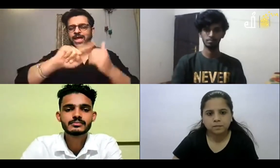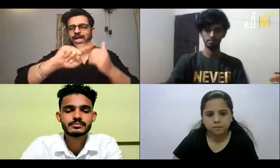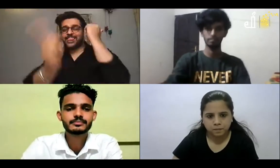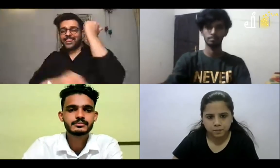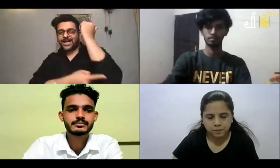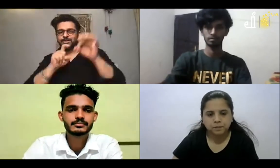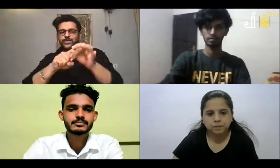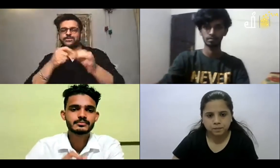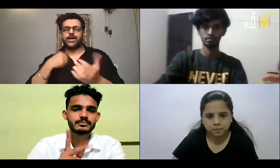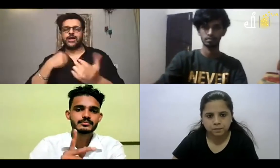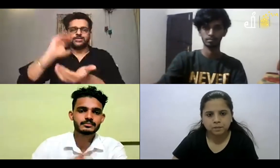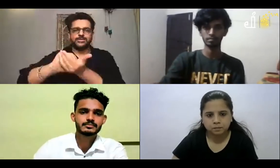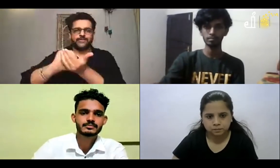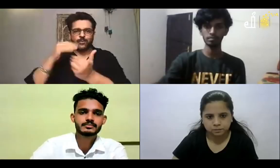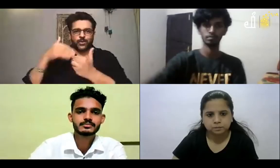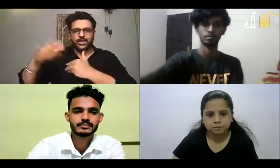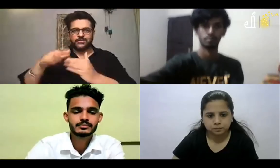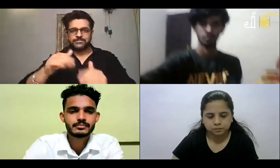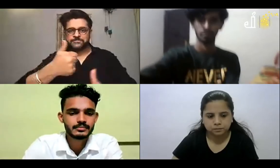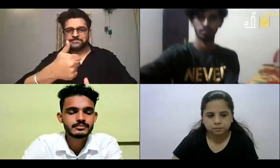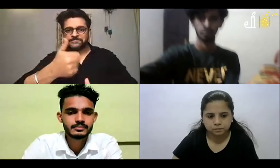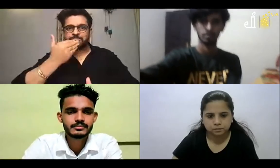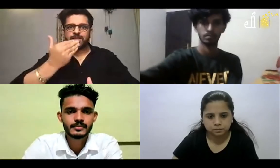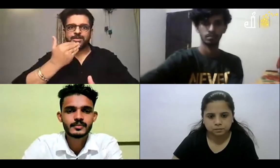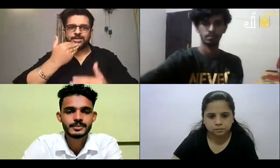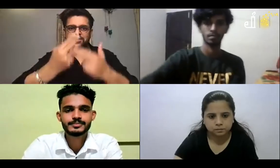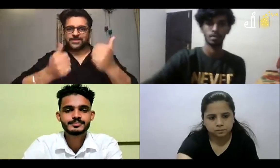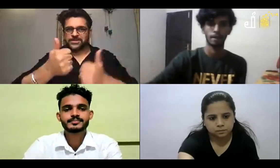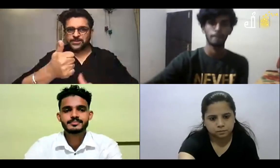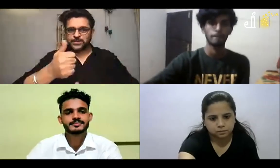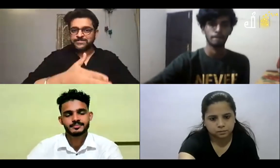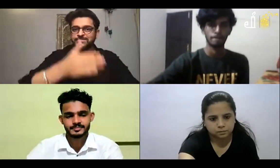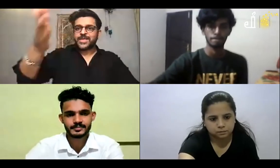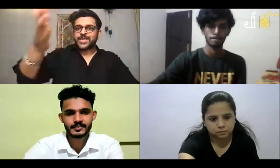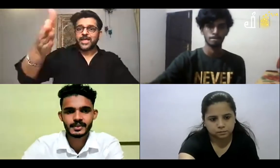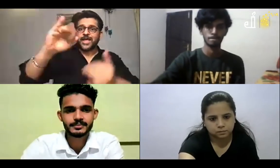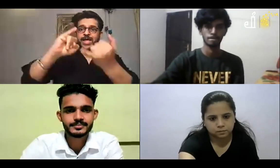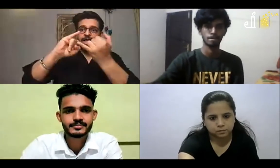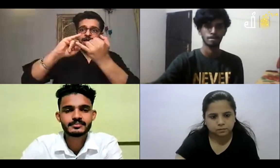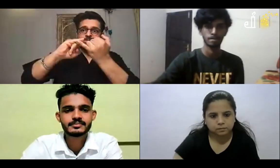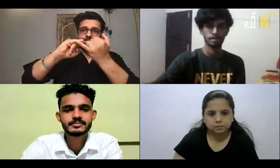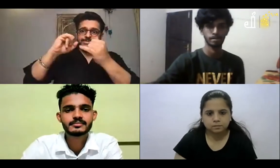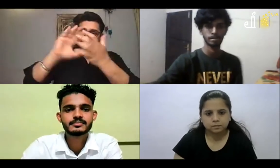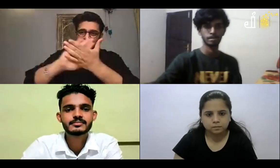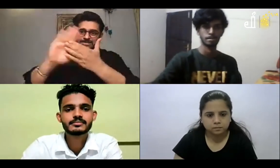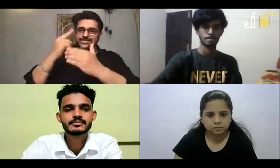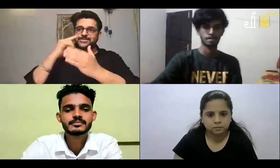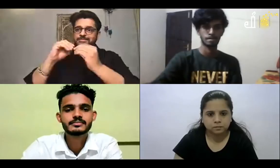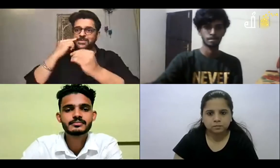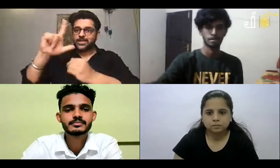language bloom. So towards the end, I will have that question again. Thank you. Thank you for explaining about yourself. Over